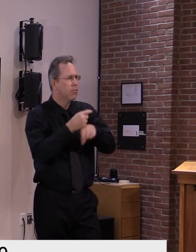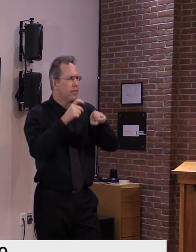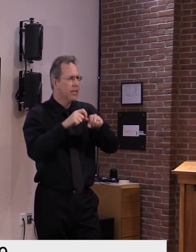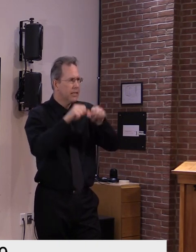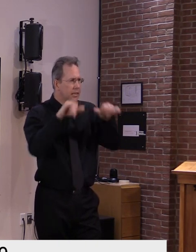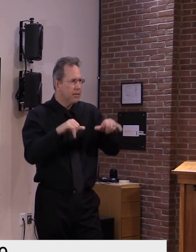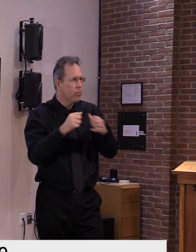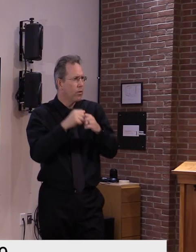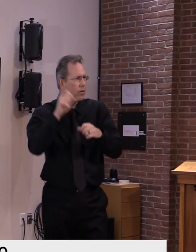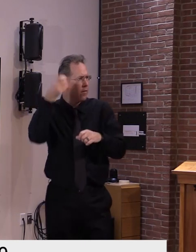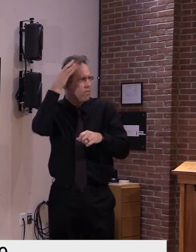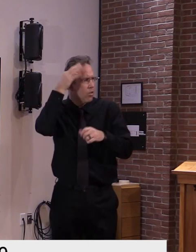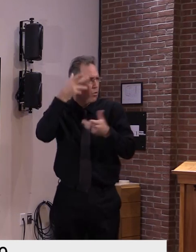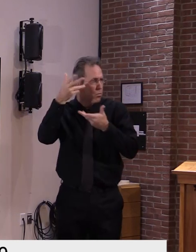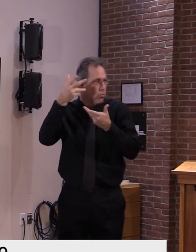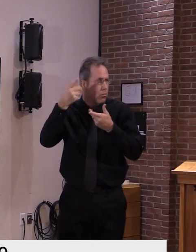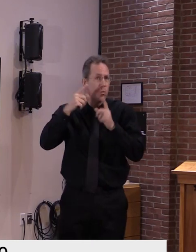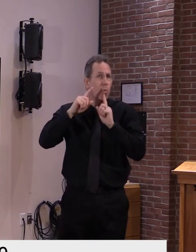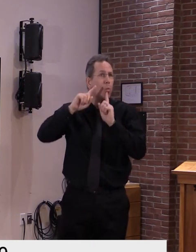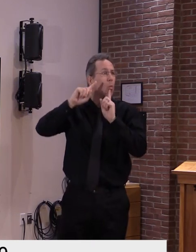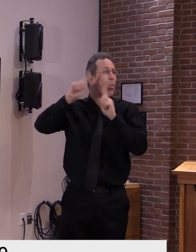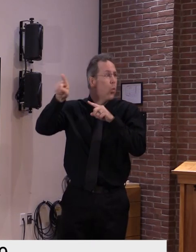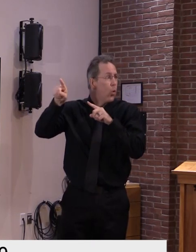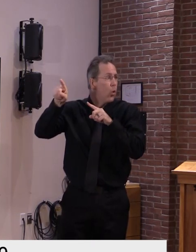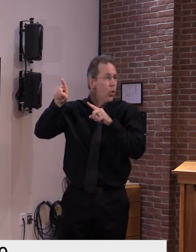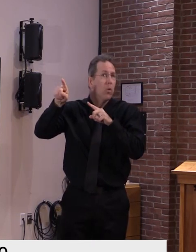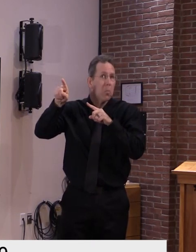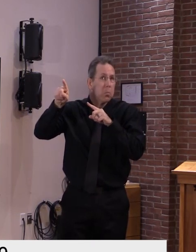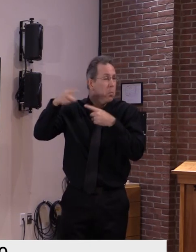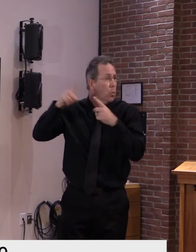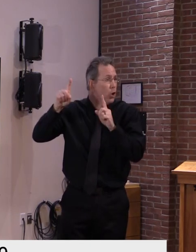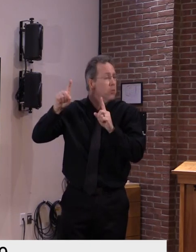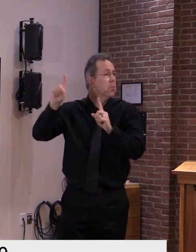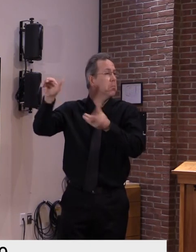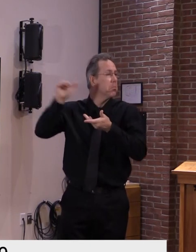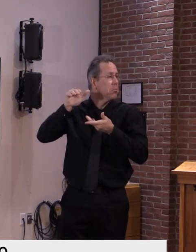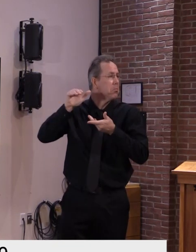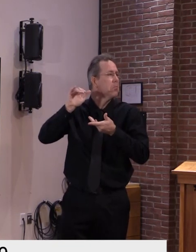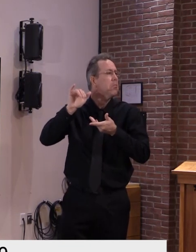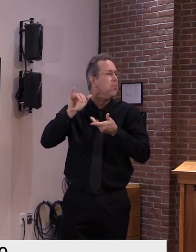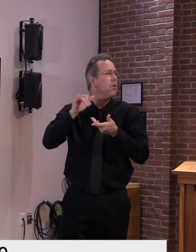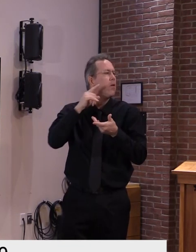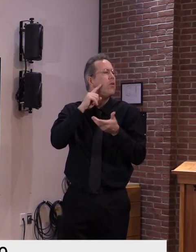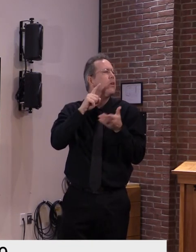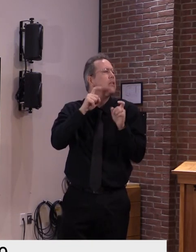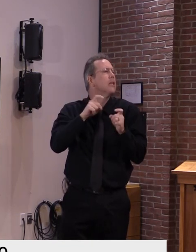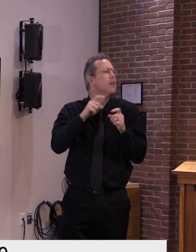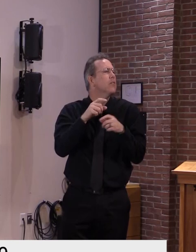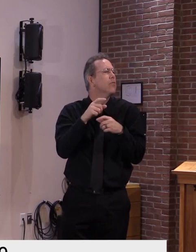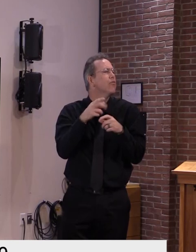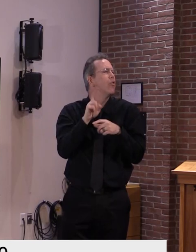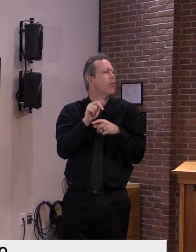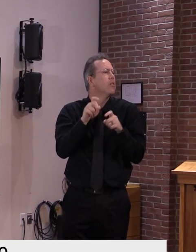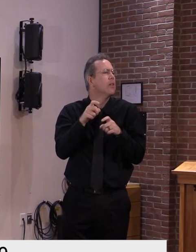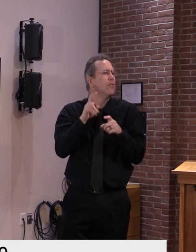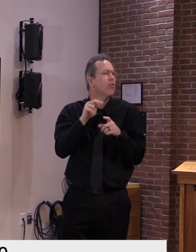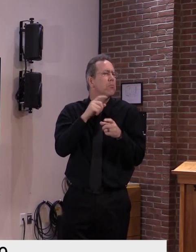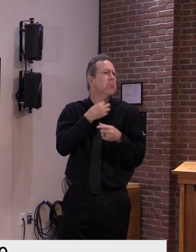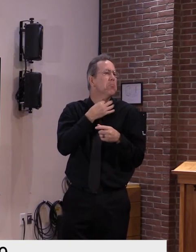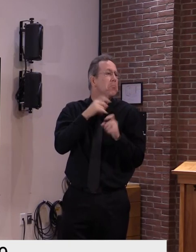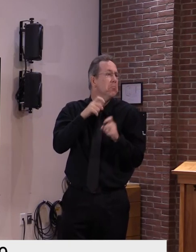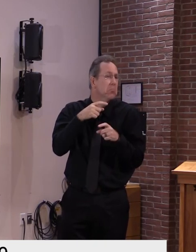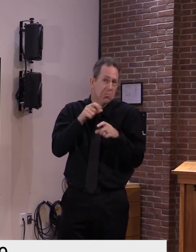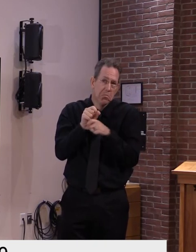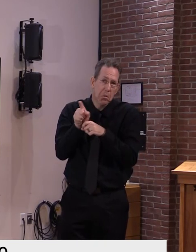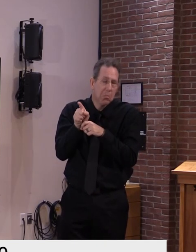and virtually receive and distribute vaccine, and that went well. No reports have come in through the SDOC of